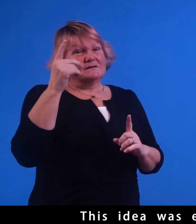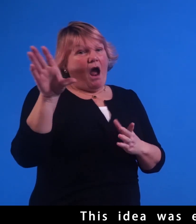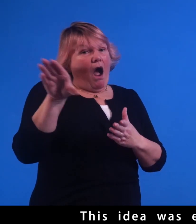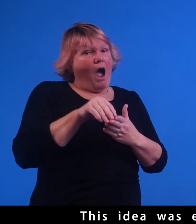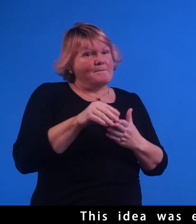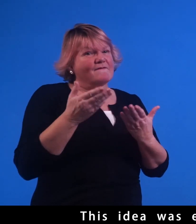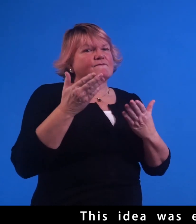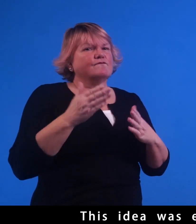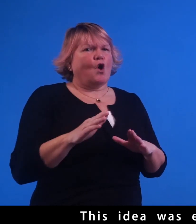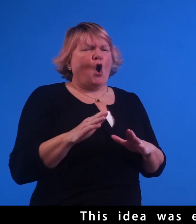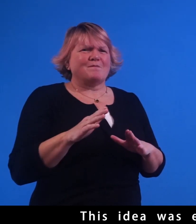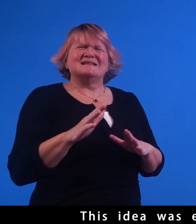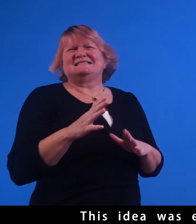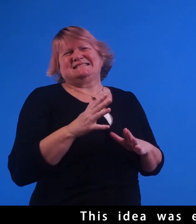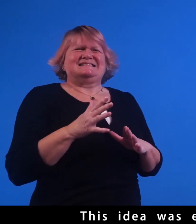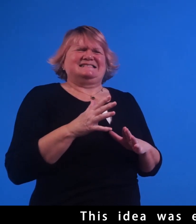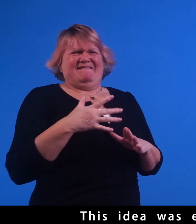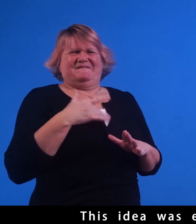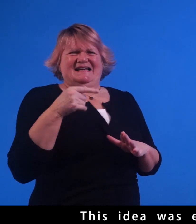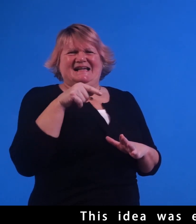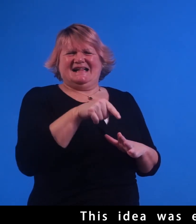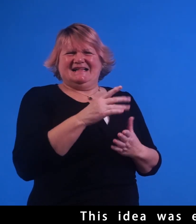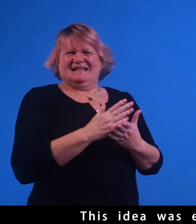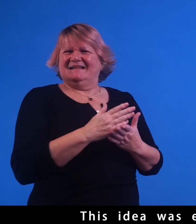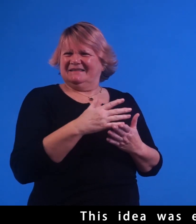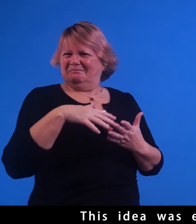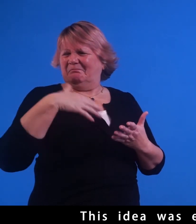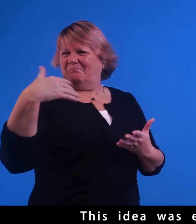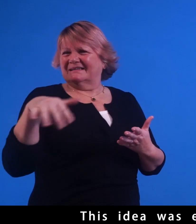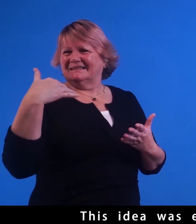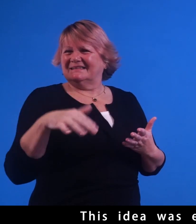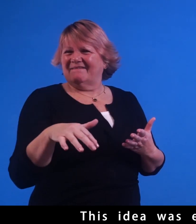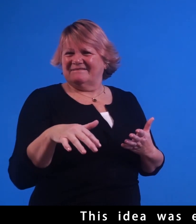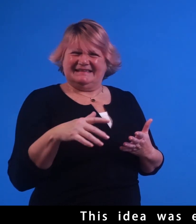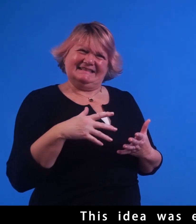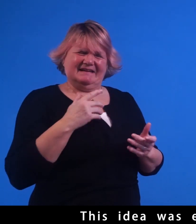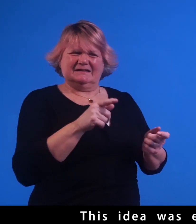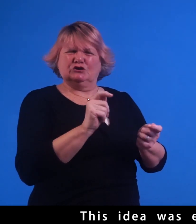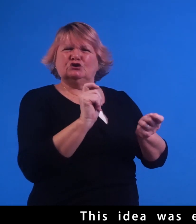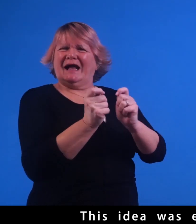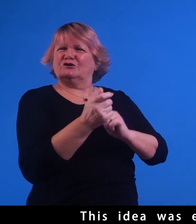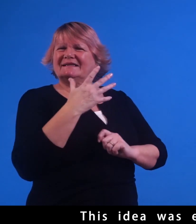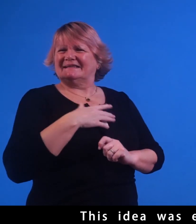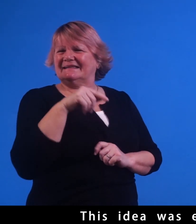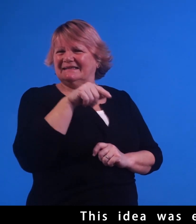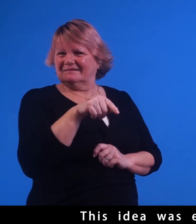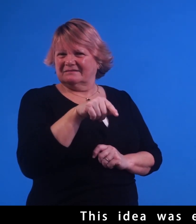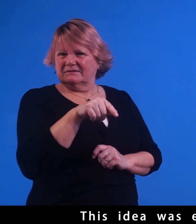This idea was eventually deviated from, as it would be considerably expensive, and